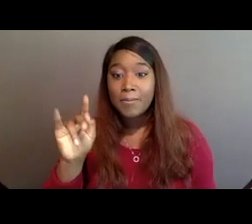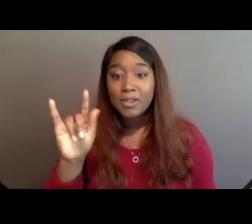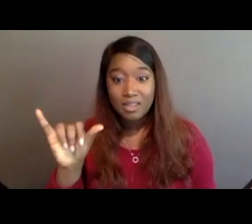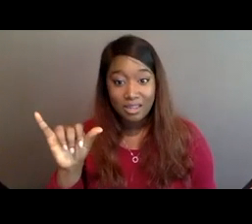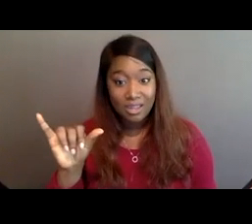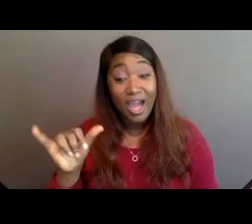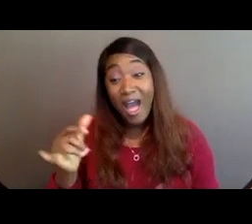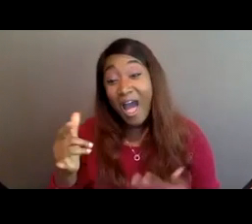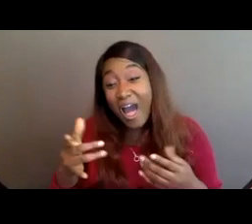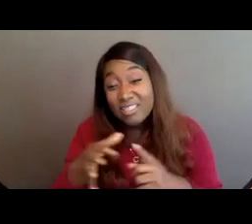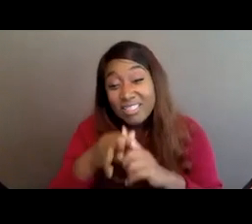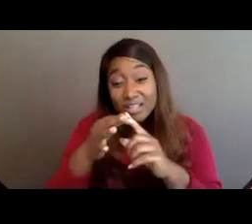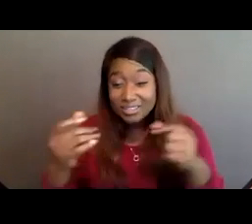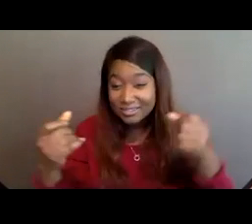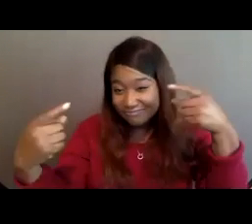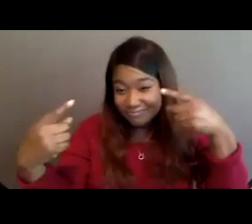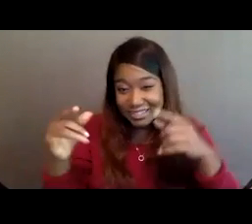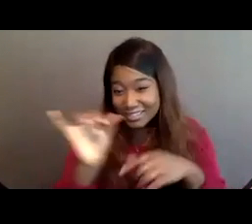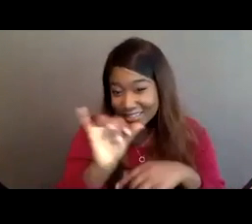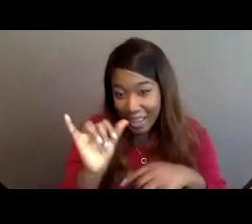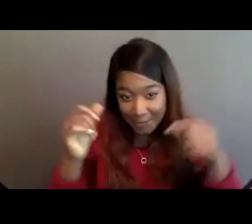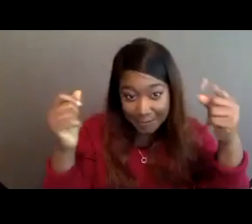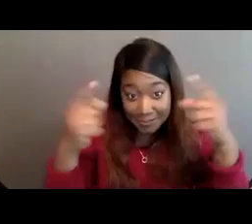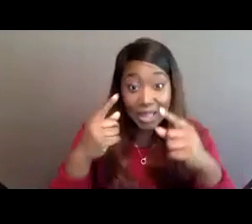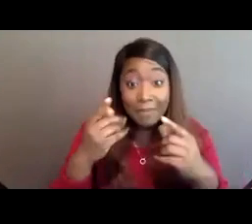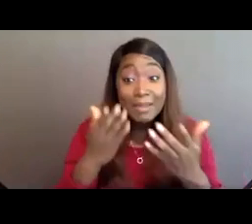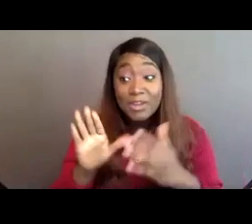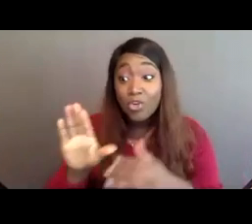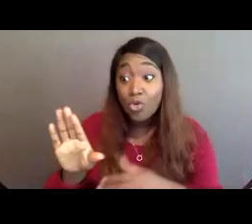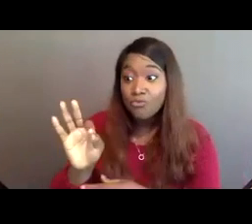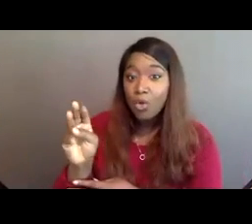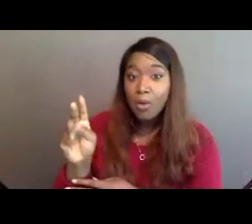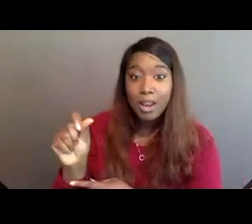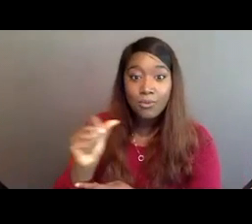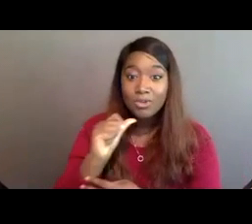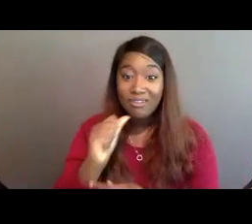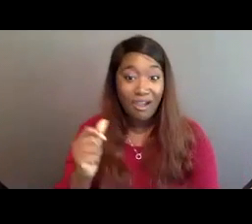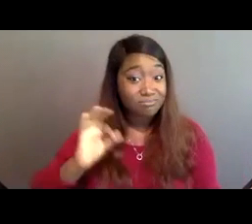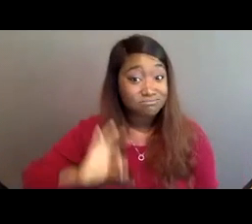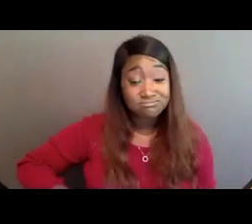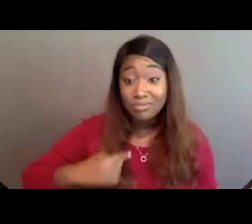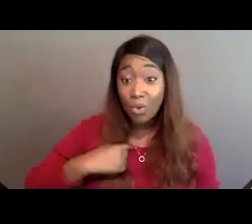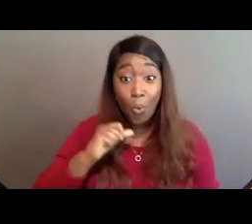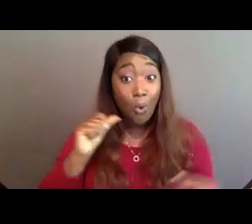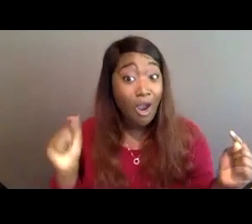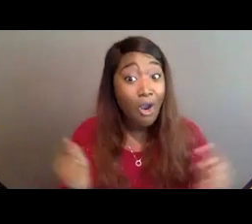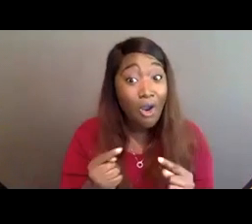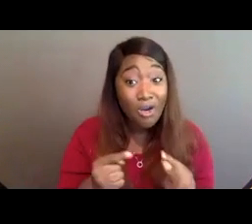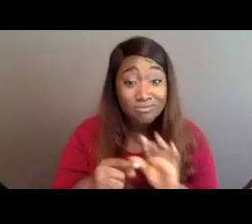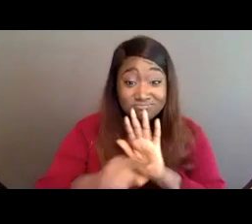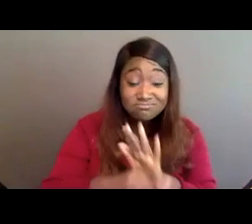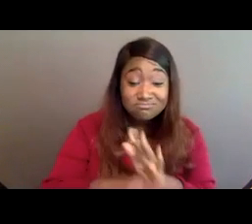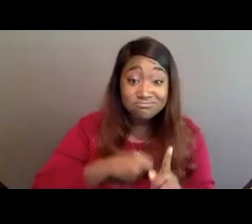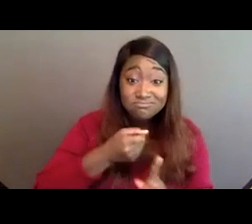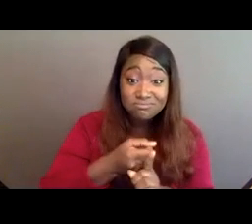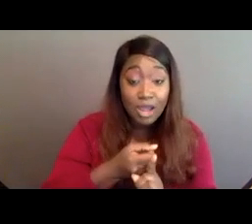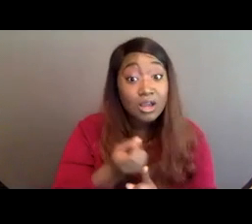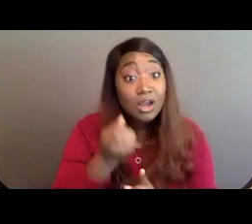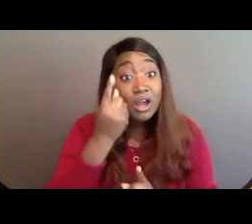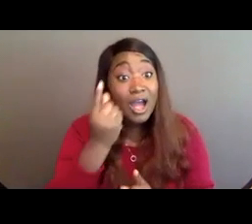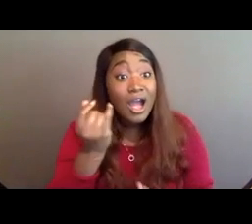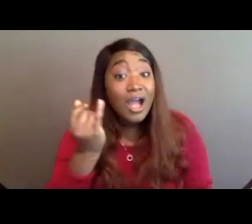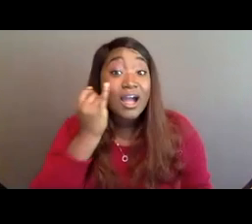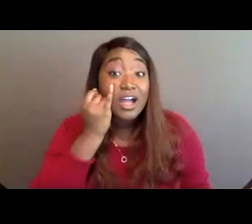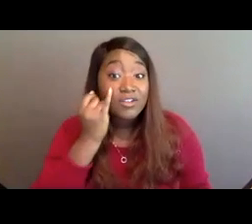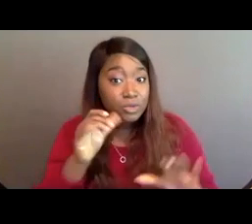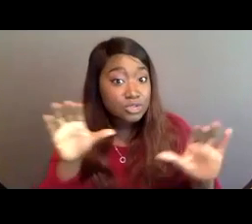probably either do nothing for me or hurt me, right? So what we're doing is we are not aiming